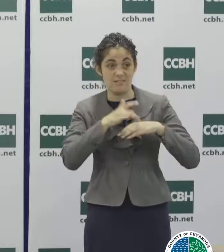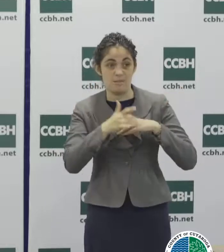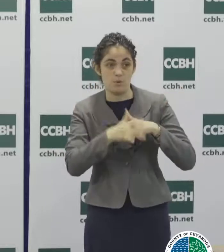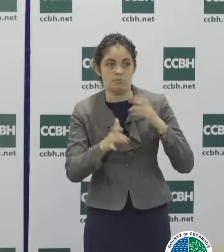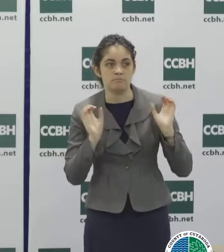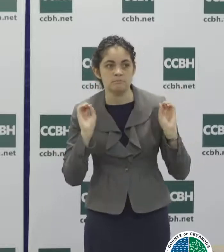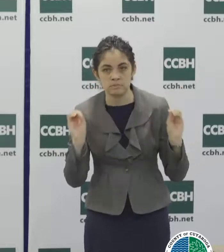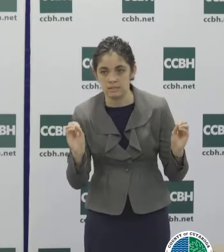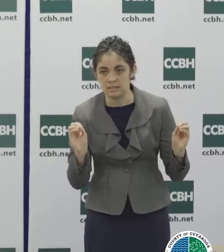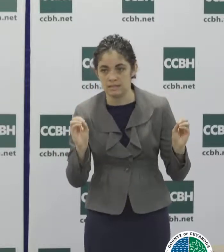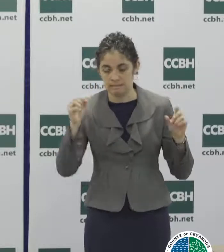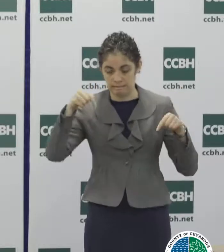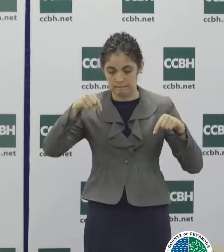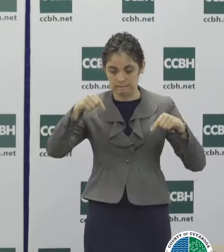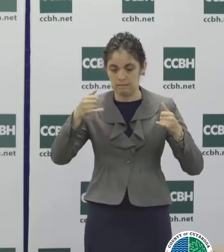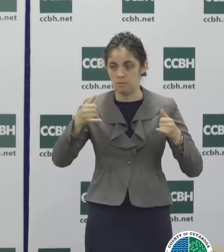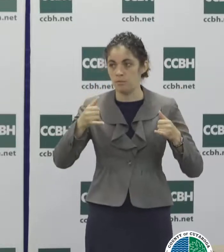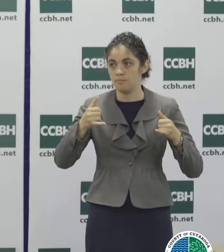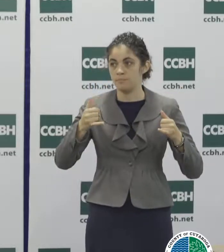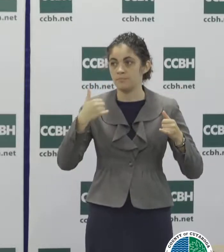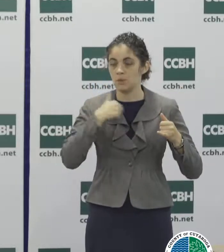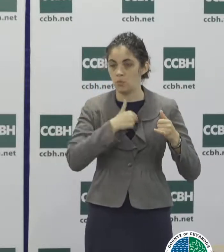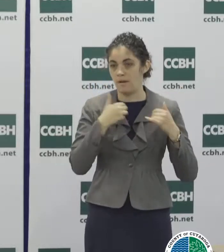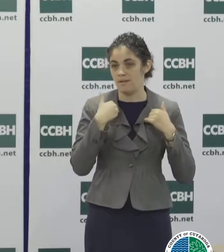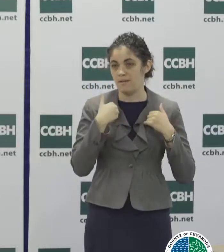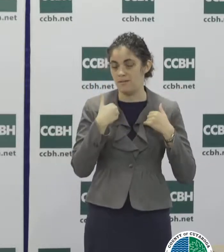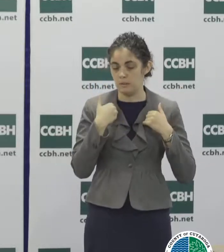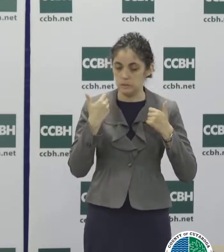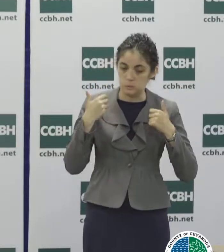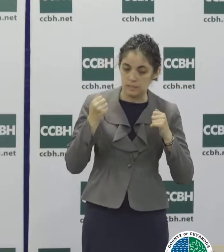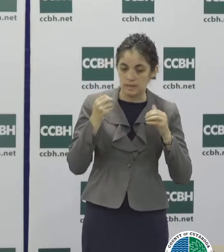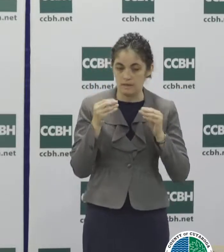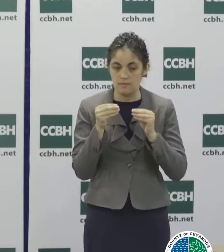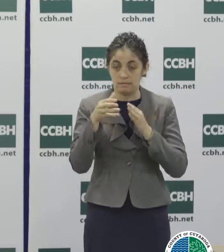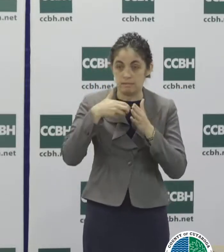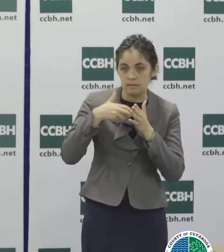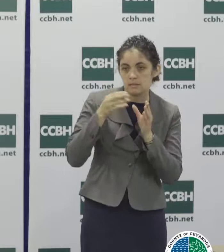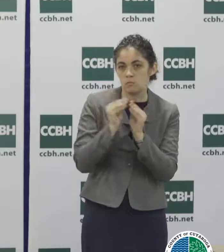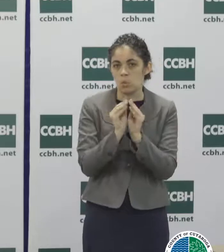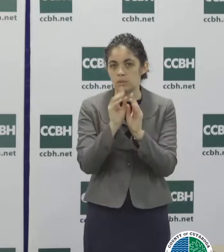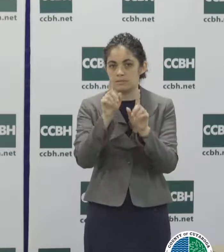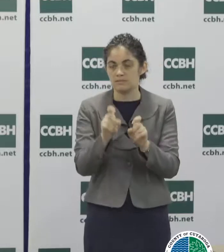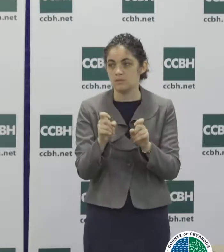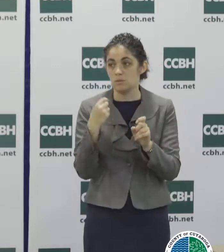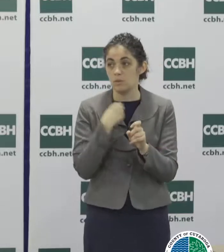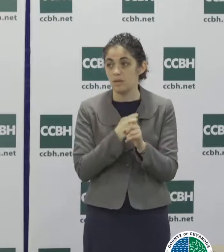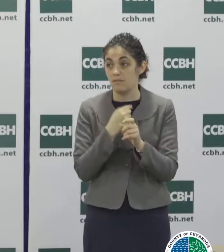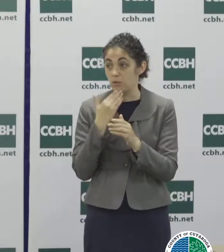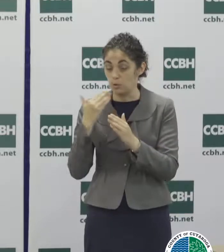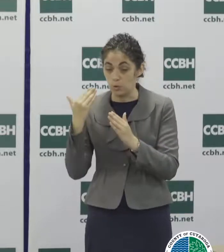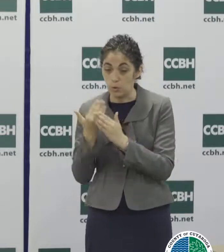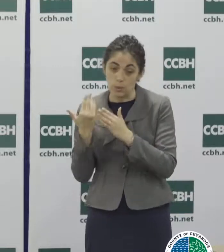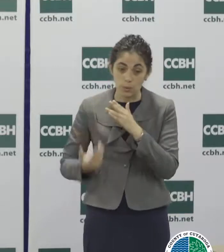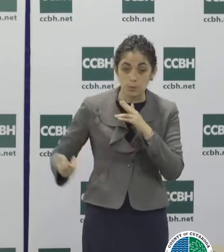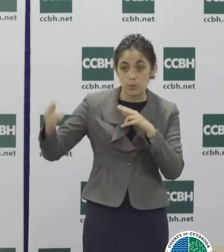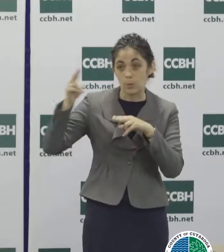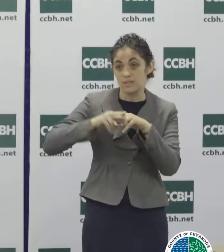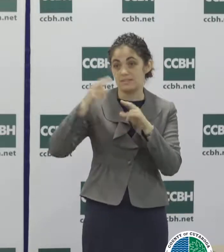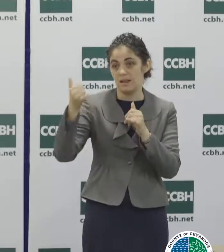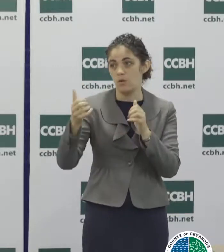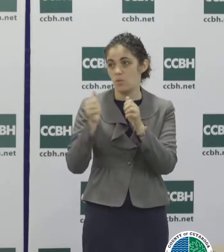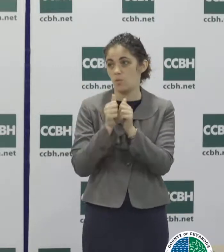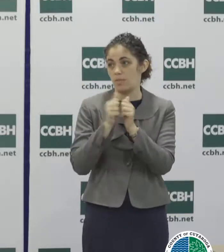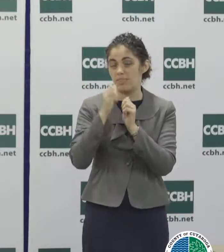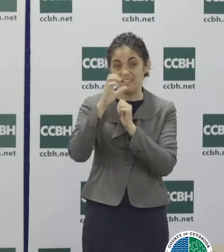testing then. We still are trying to get more and more testing. I mean, we have a great increase now with